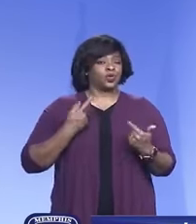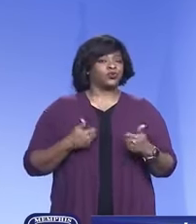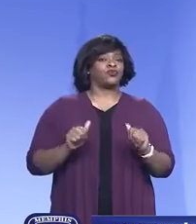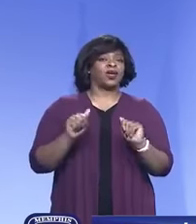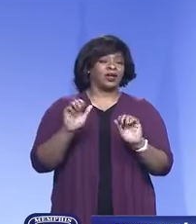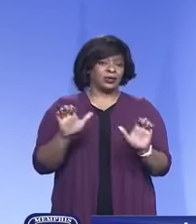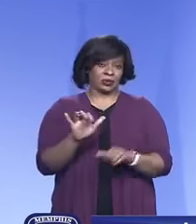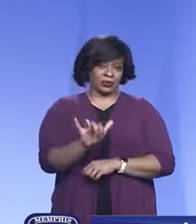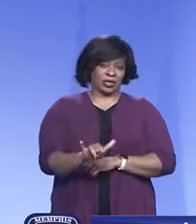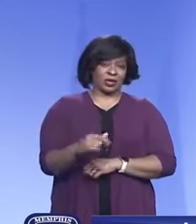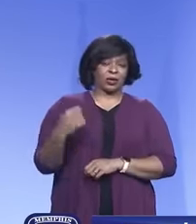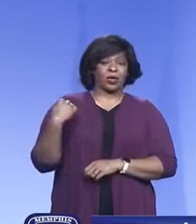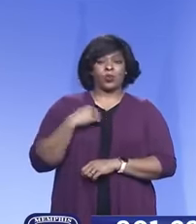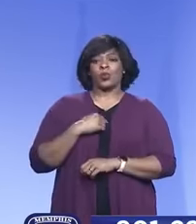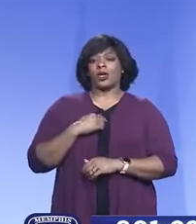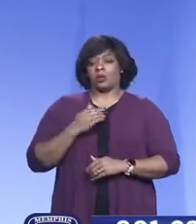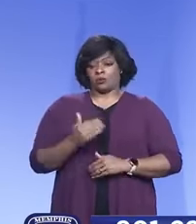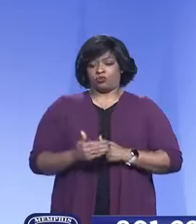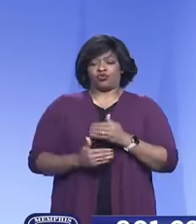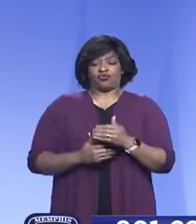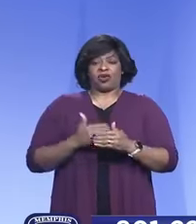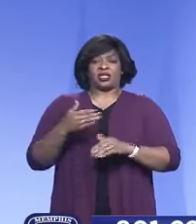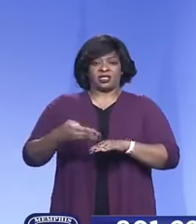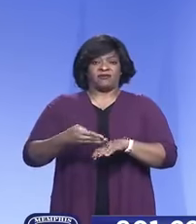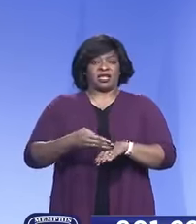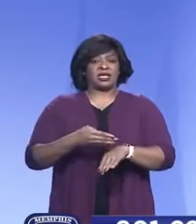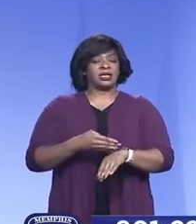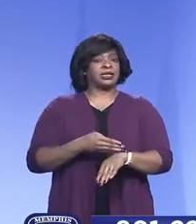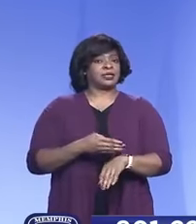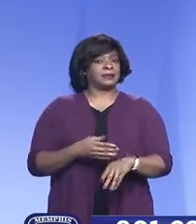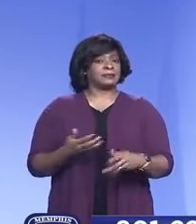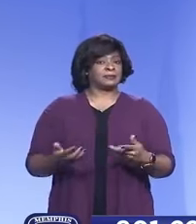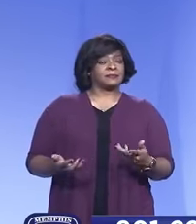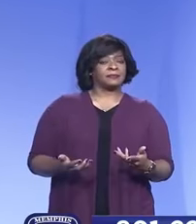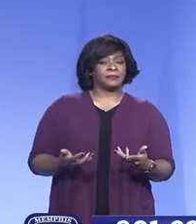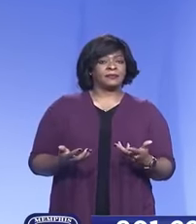do, and we progressively